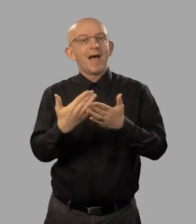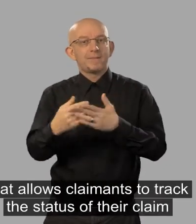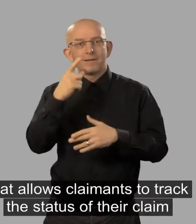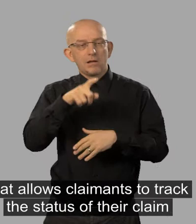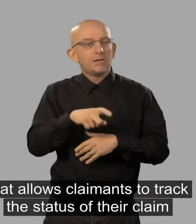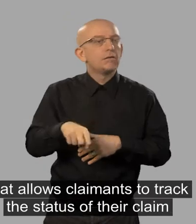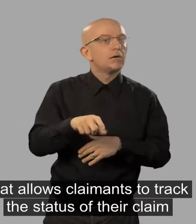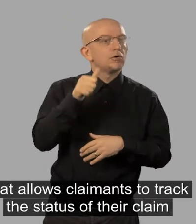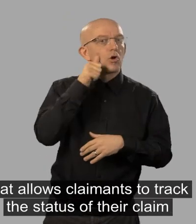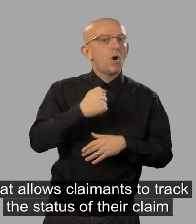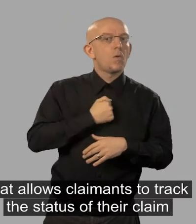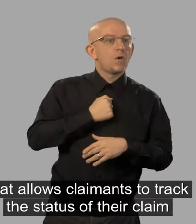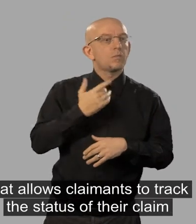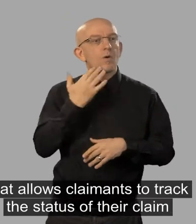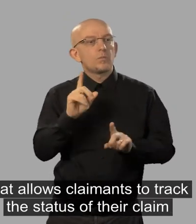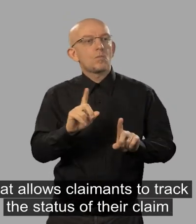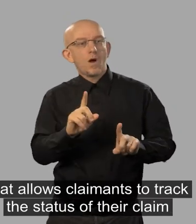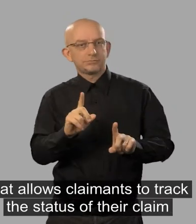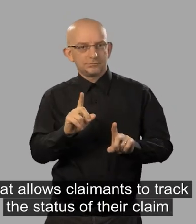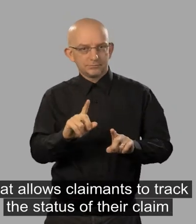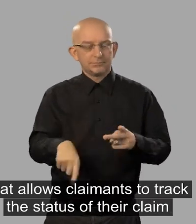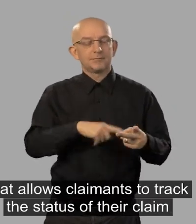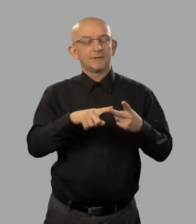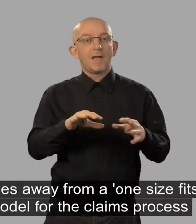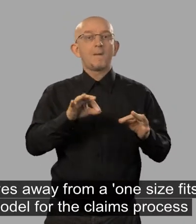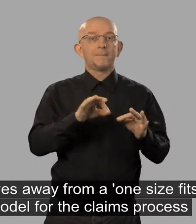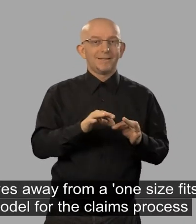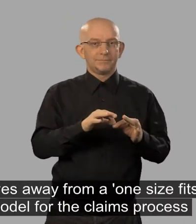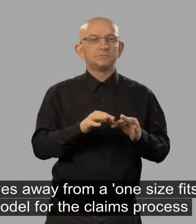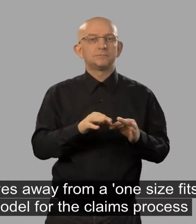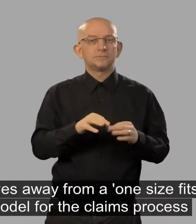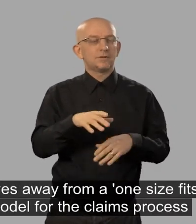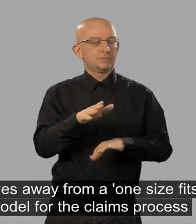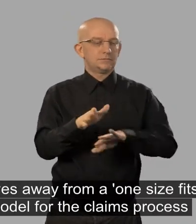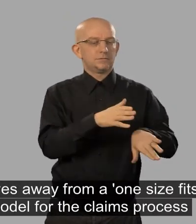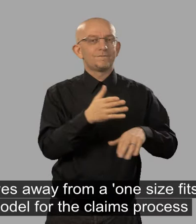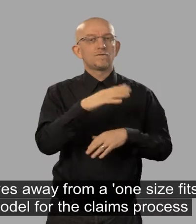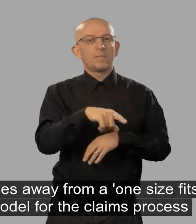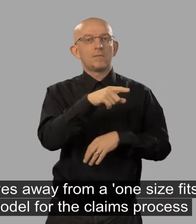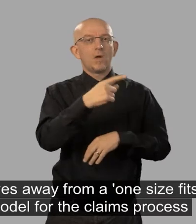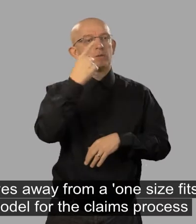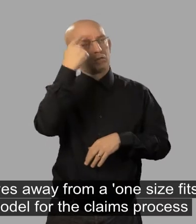that allows claimants to track the status of their claim. B. Moves away from